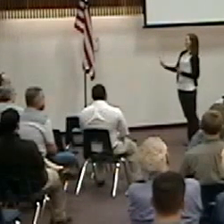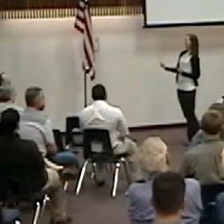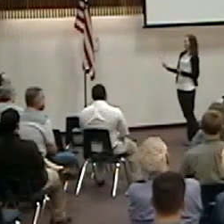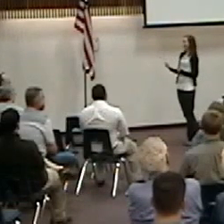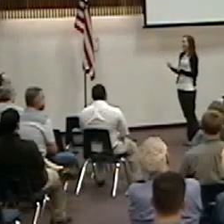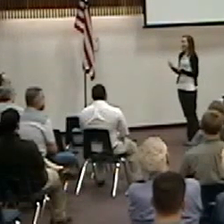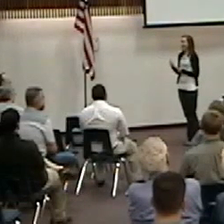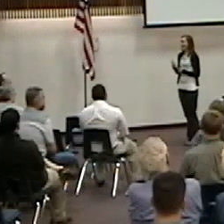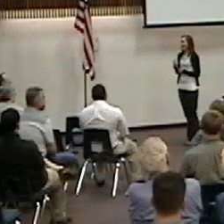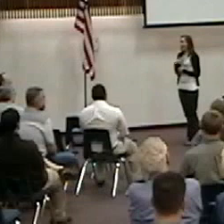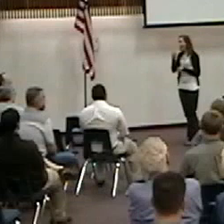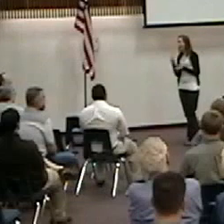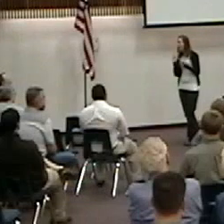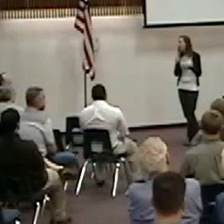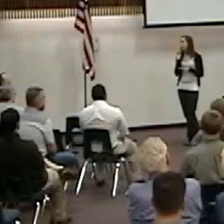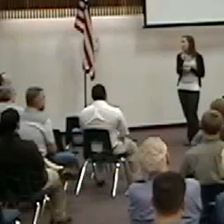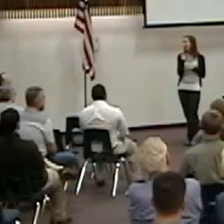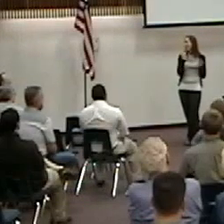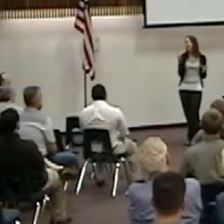And I got to get back to class.